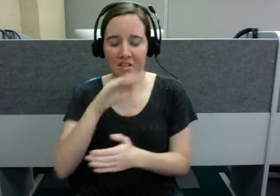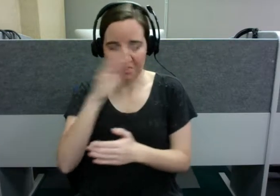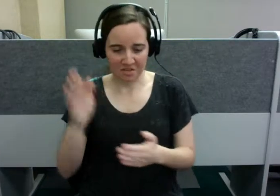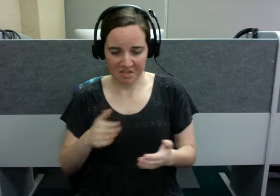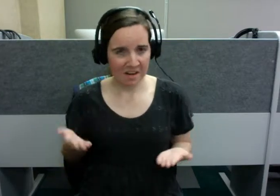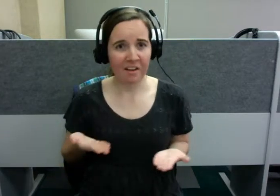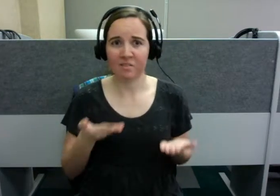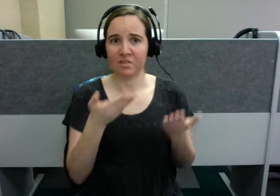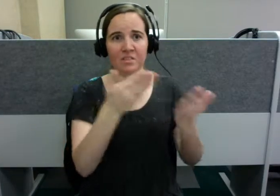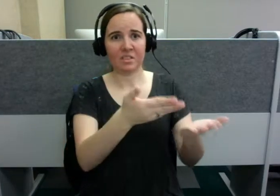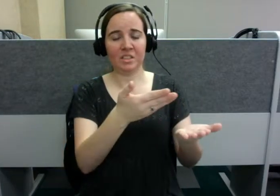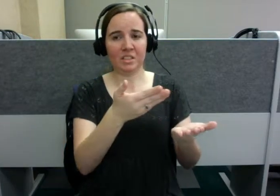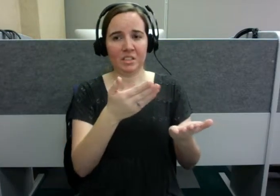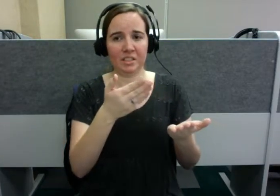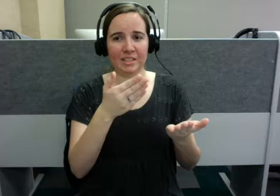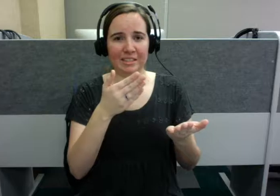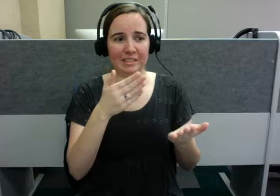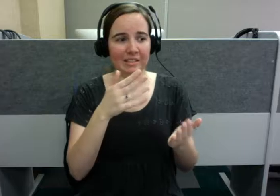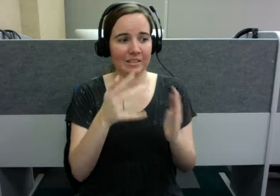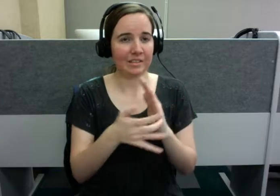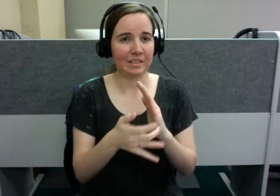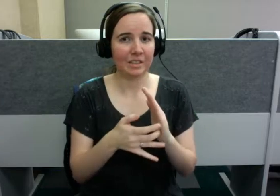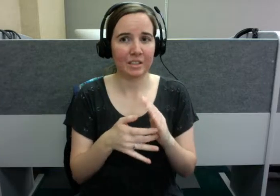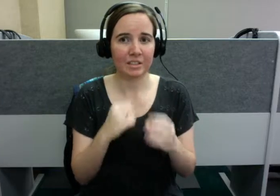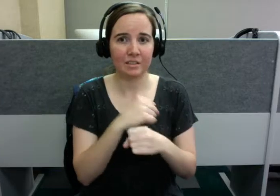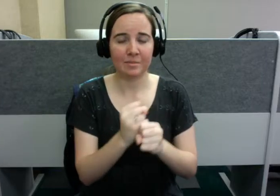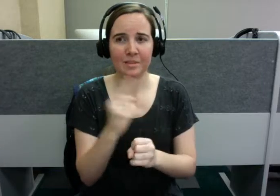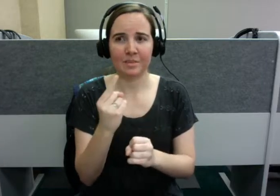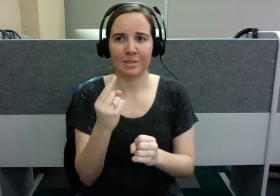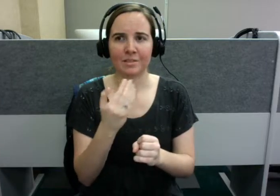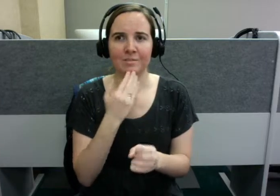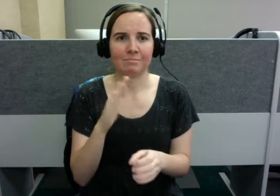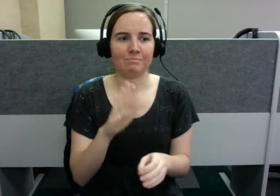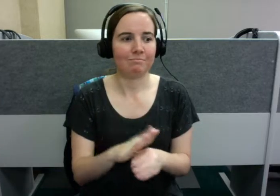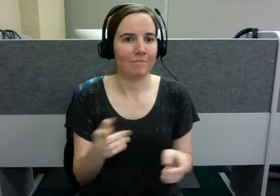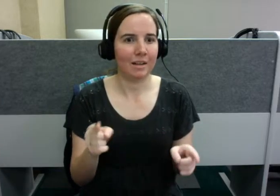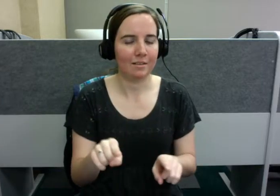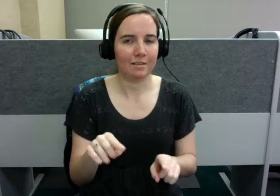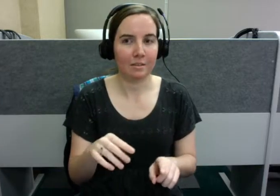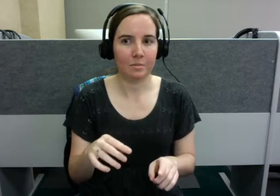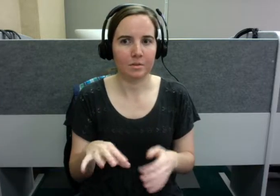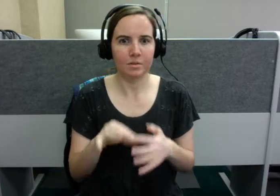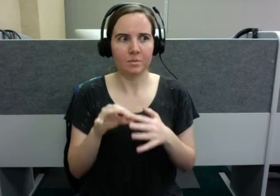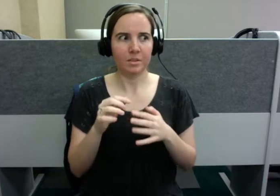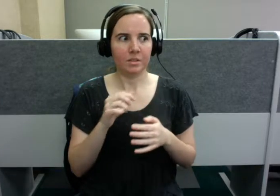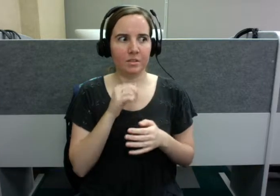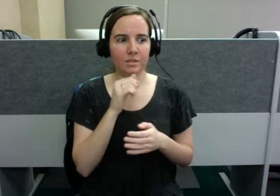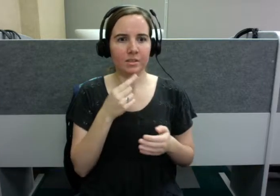suggest for a second that something bad has come out of the tech revolution. Good grief, not to this crowd.